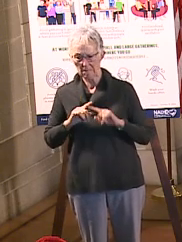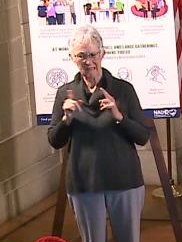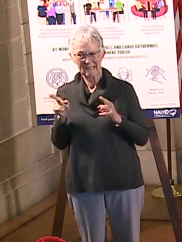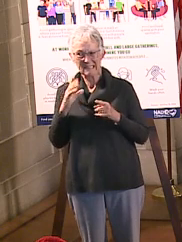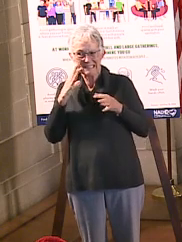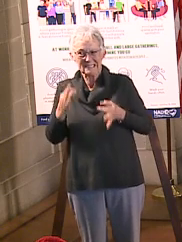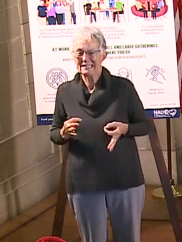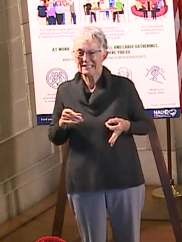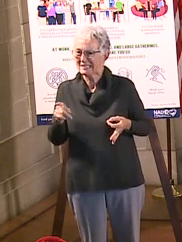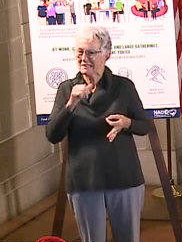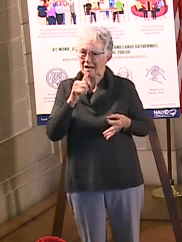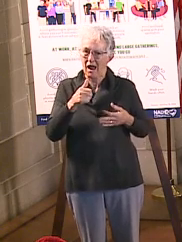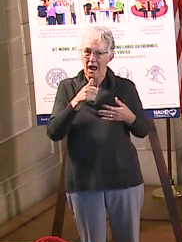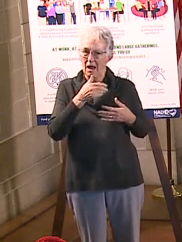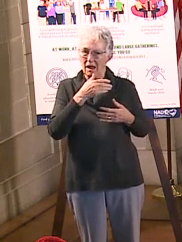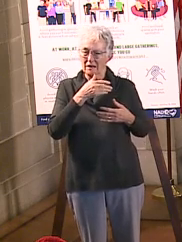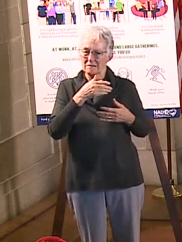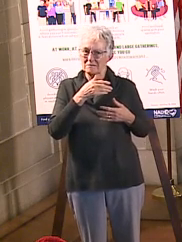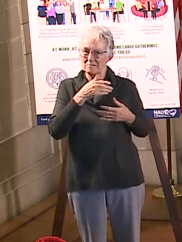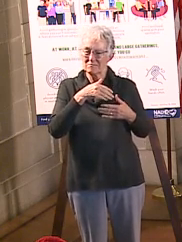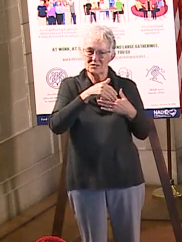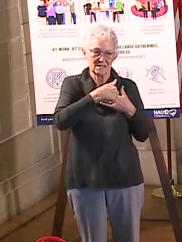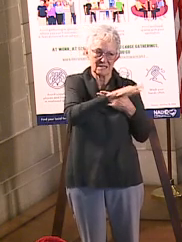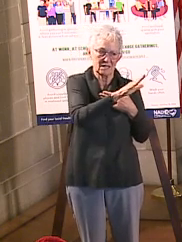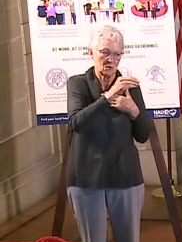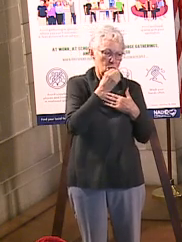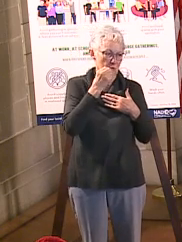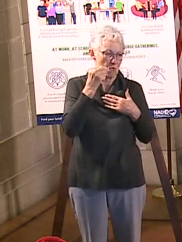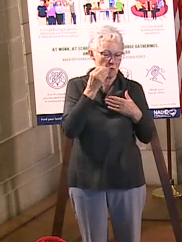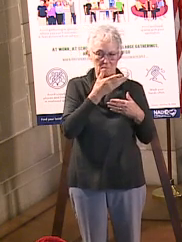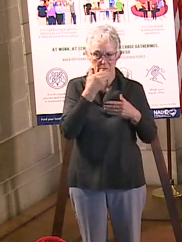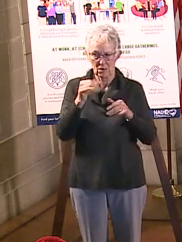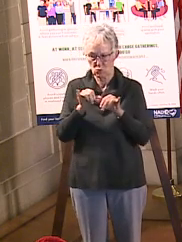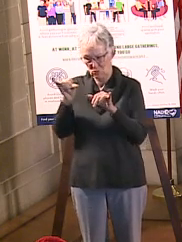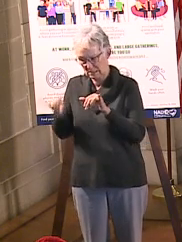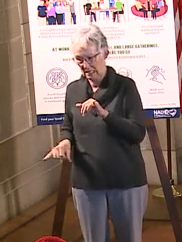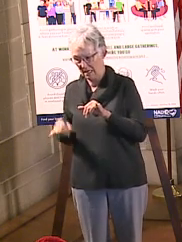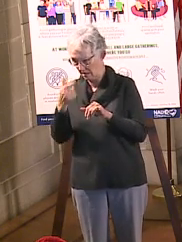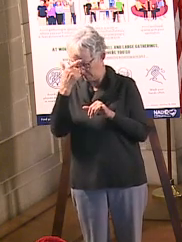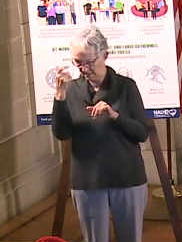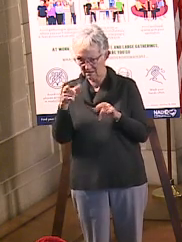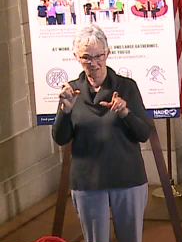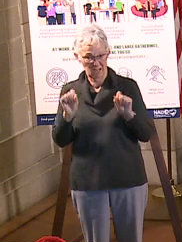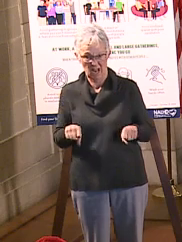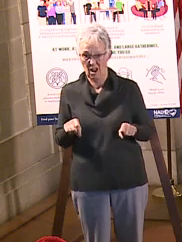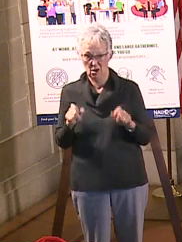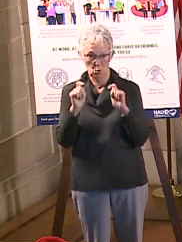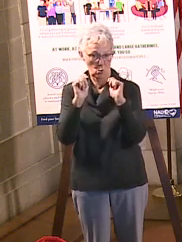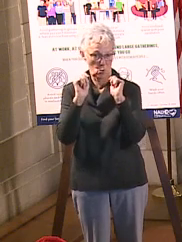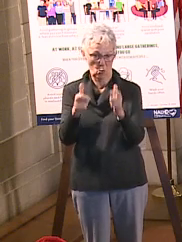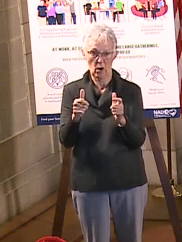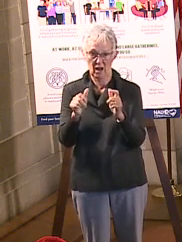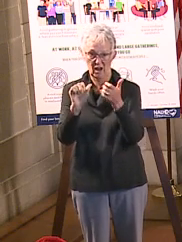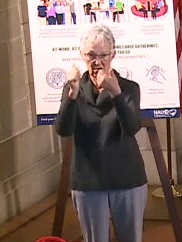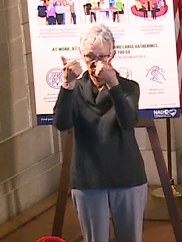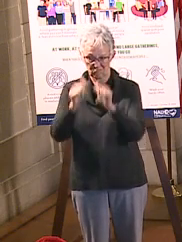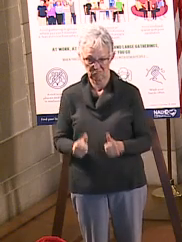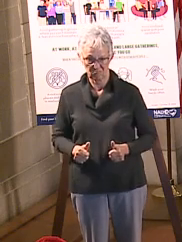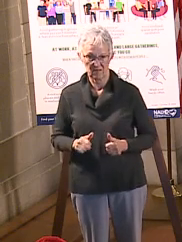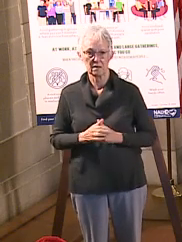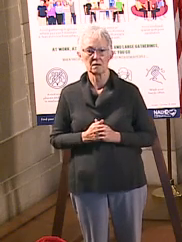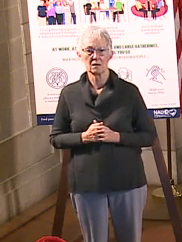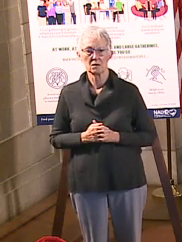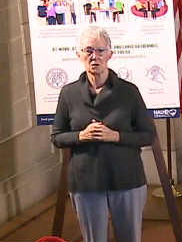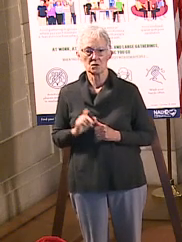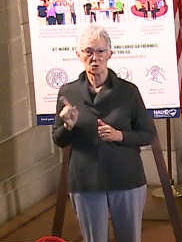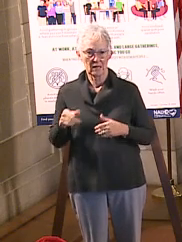that time, just knowing how fast this thing can go south on us. So they actually sent me to Kearney